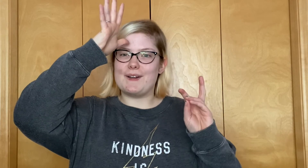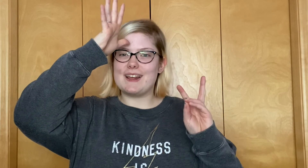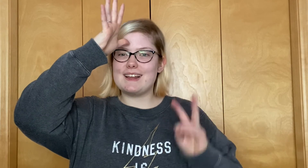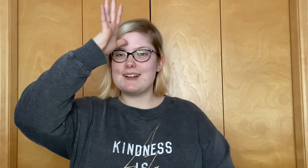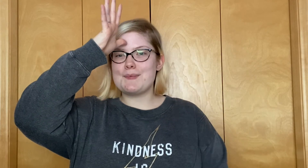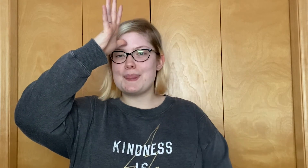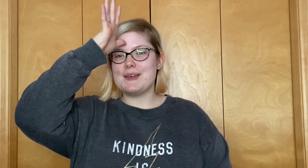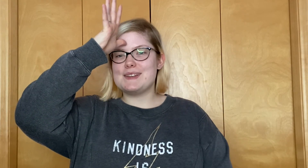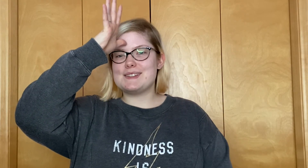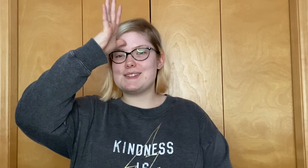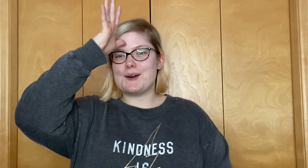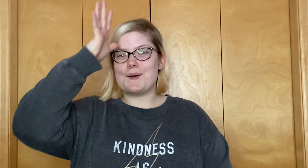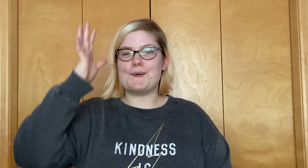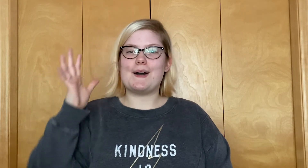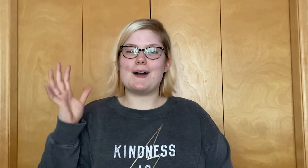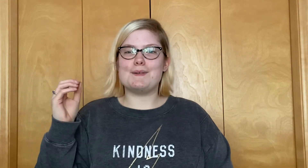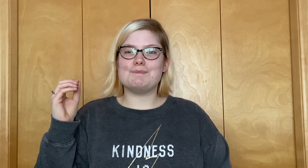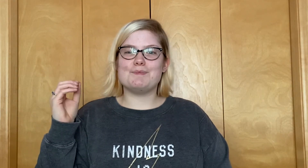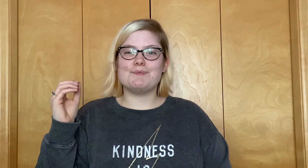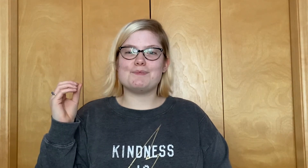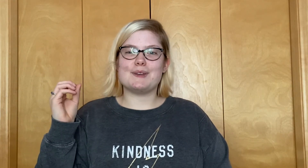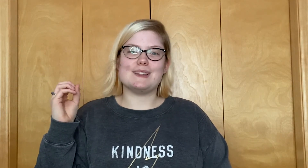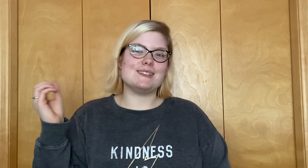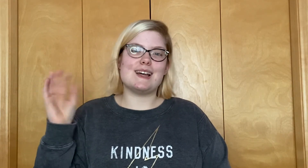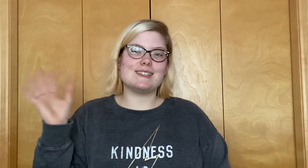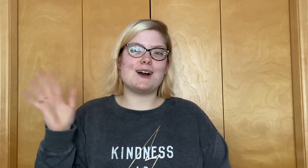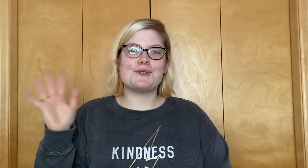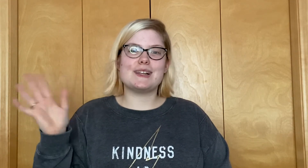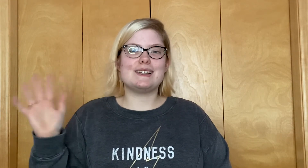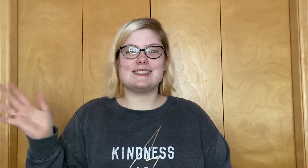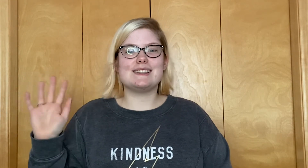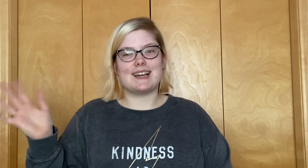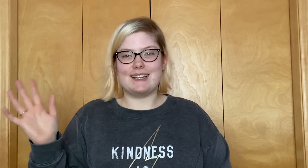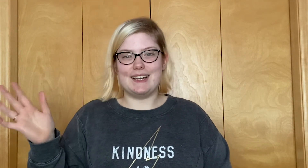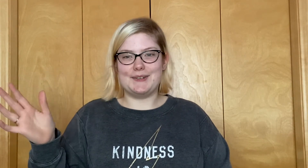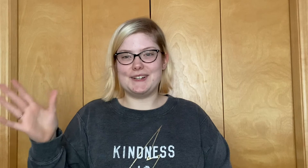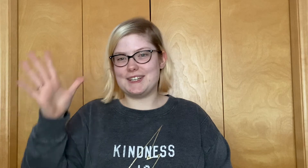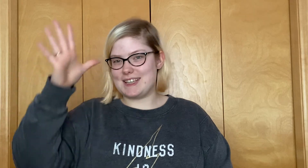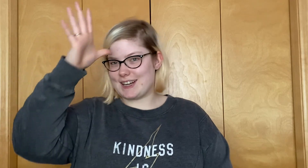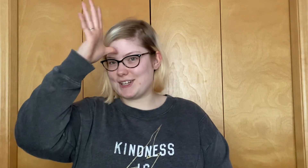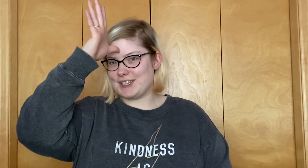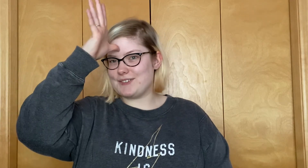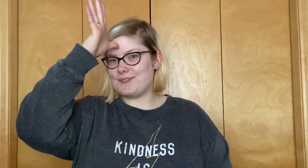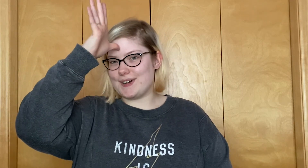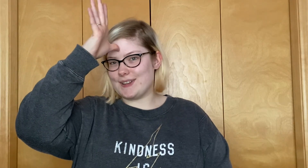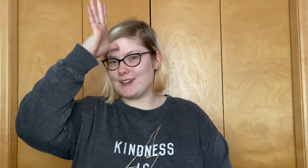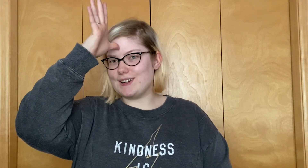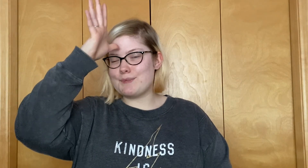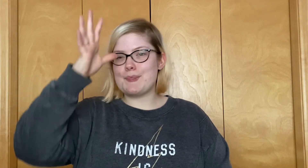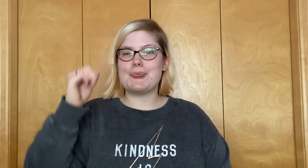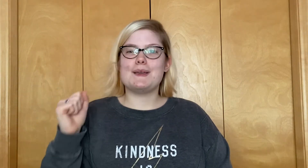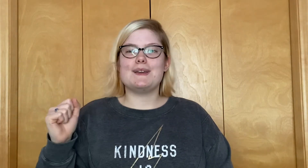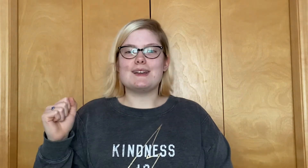farting. So that's not what it is in sign language. It's actually father.